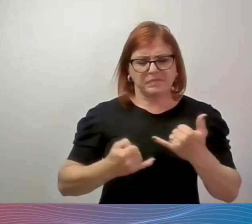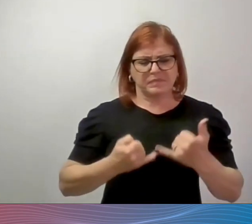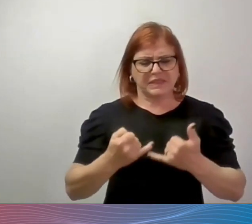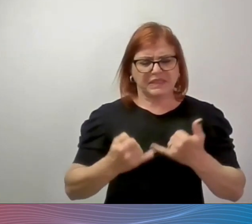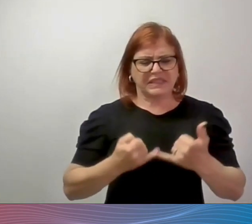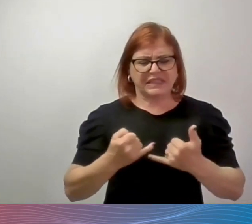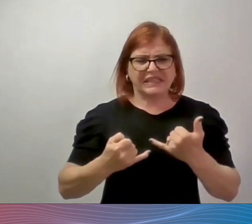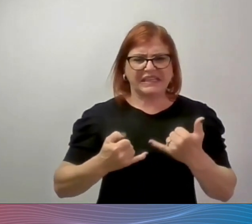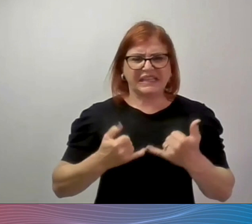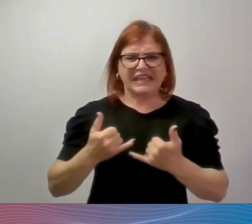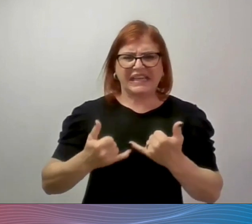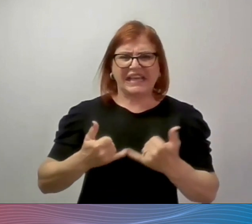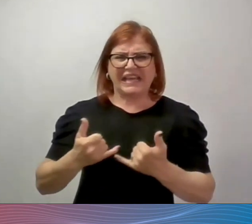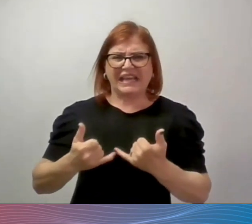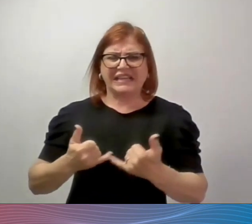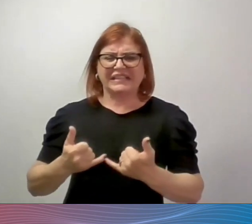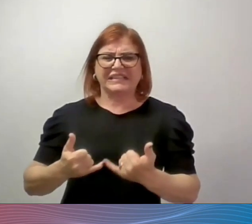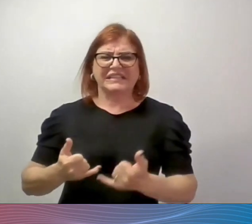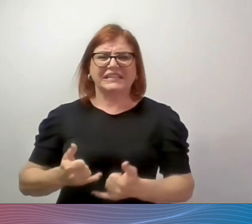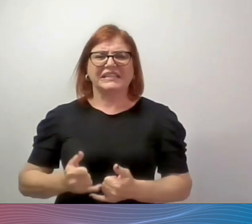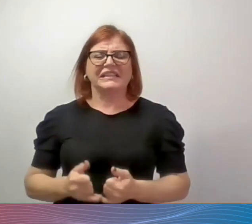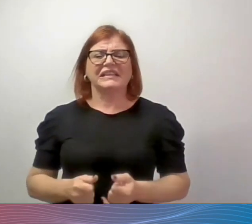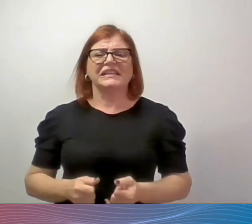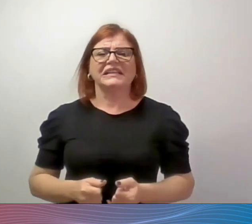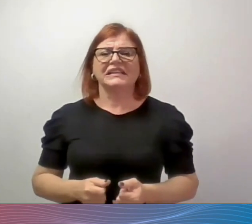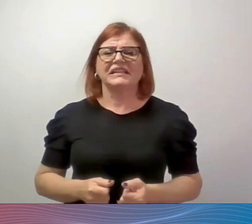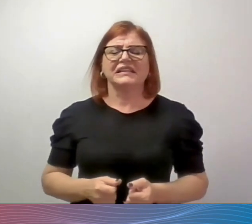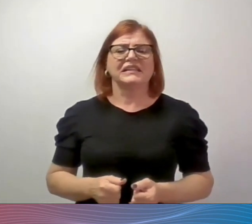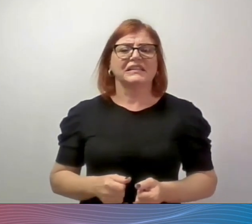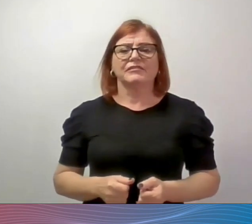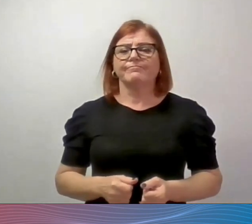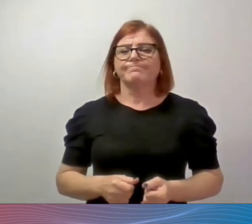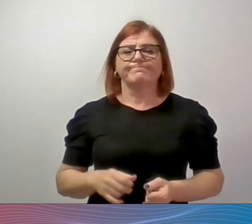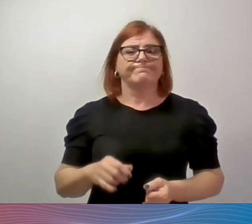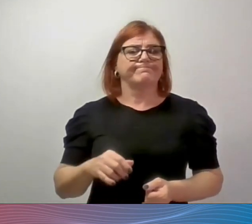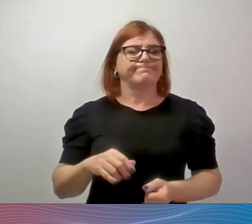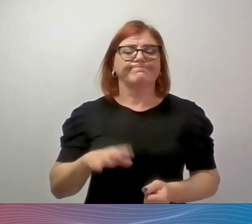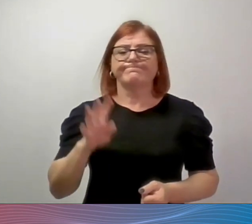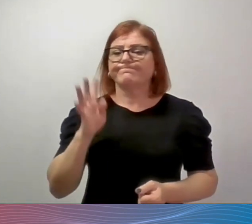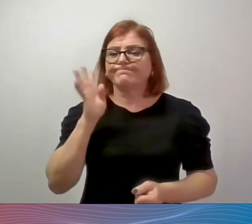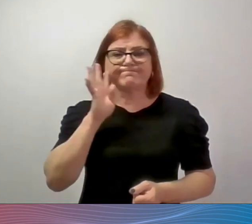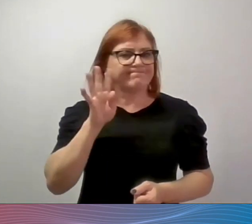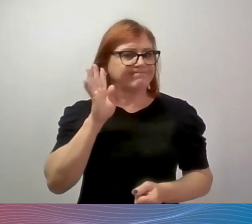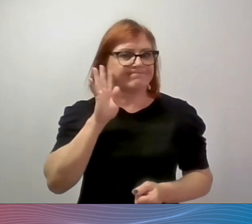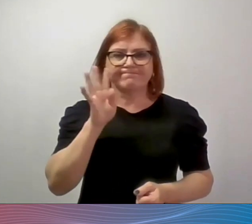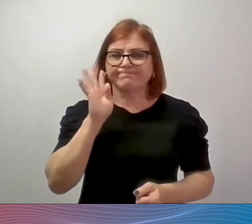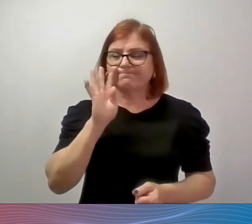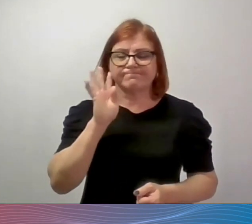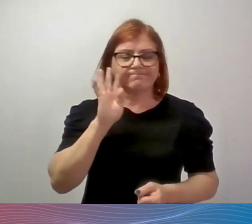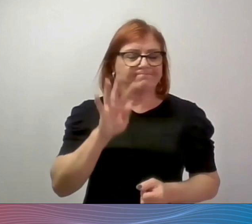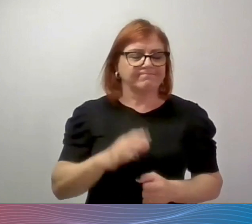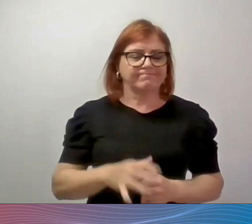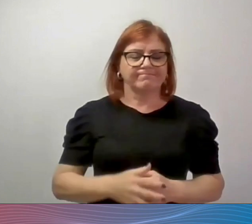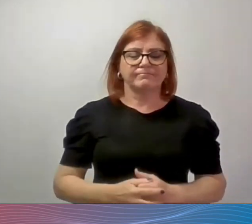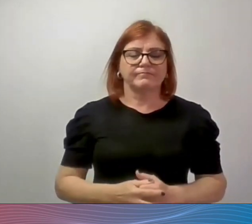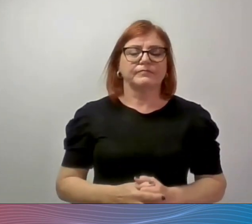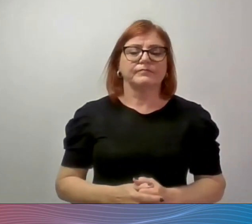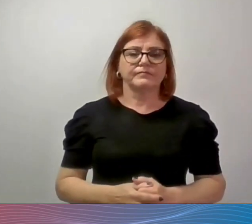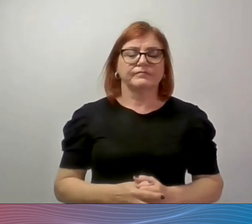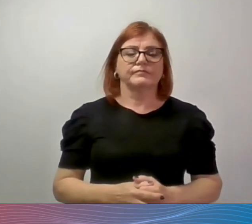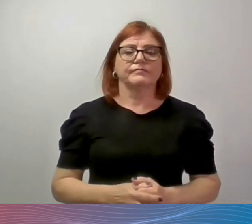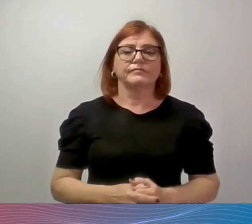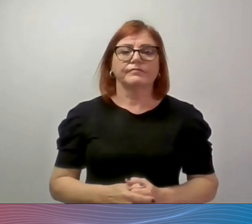like a bad jokes. Pelo contrário, ações jokes. De graça. But on the